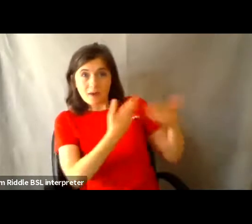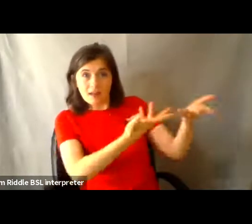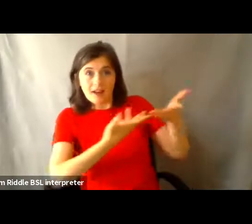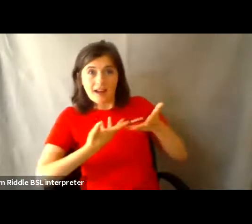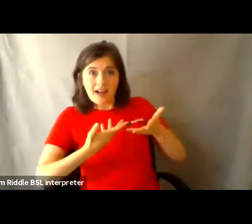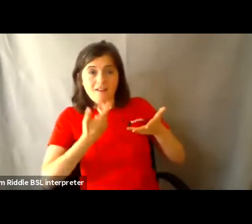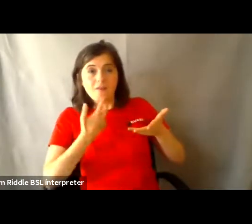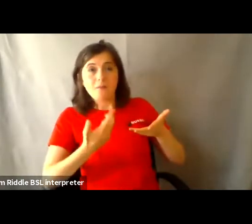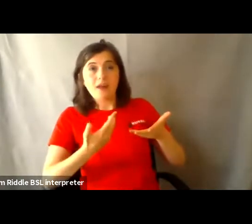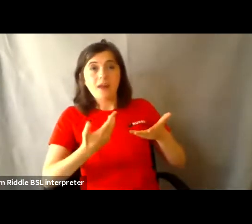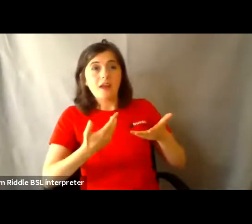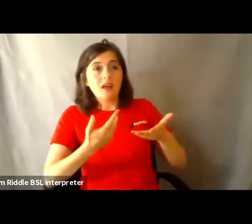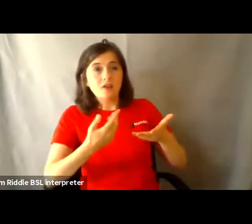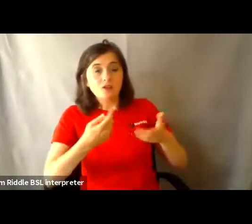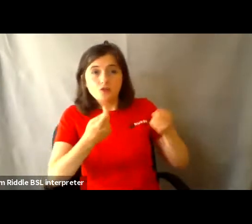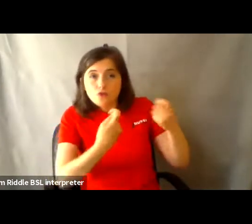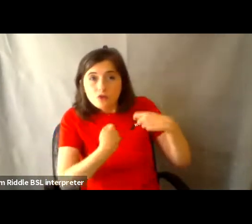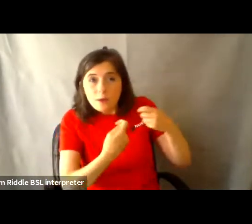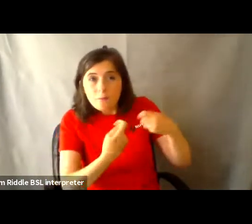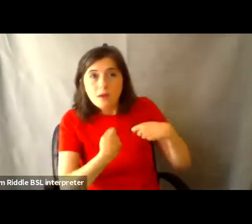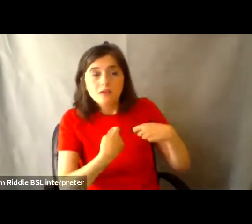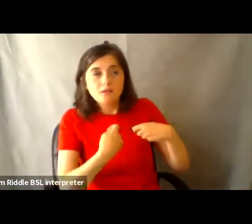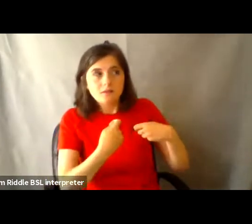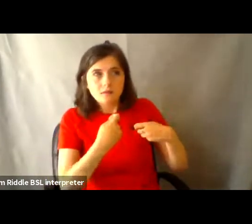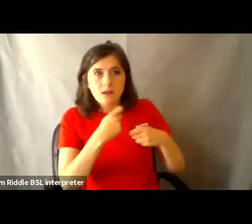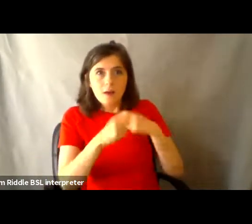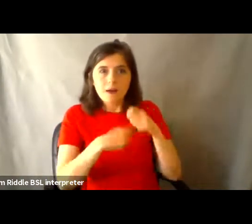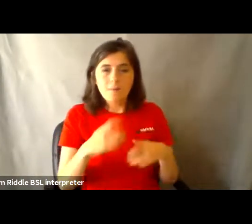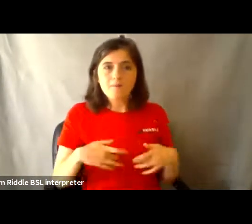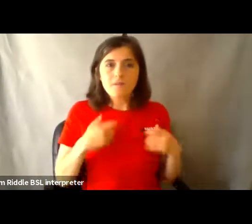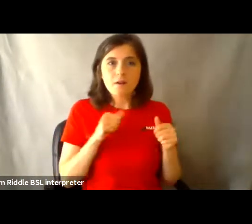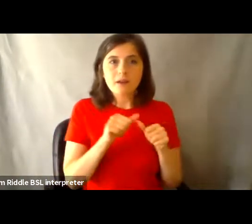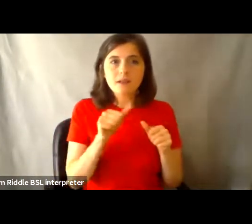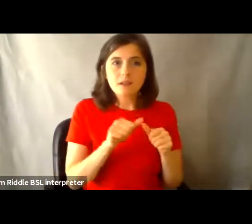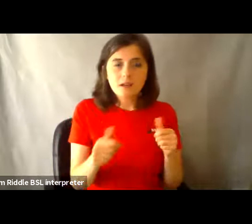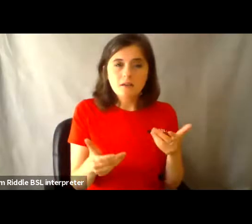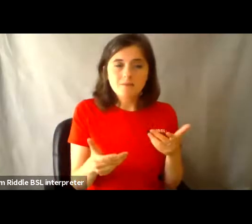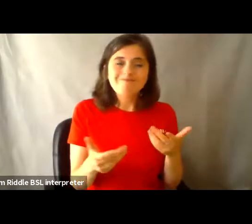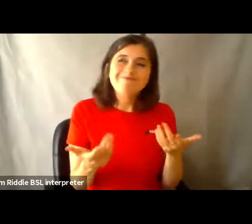me feel better. I would encourage